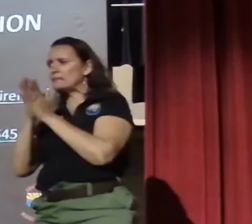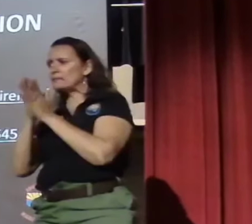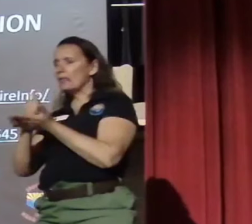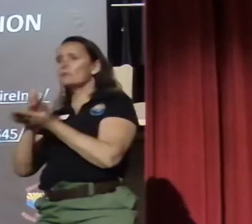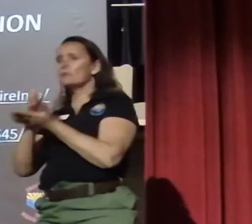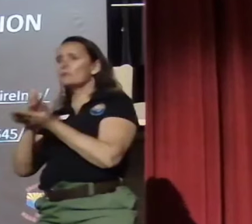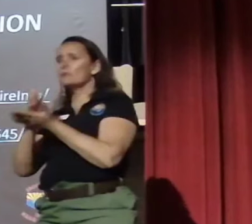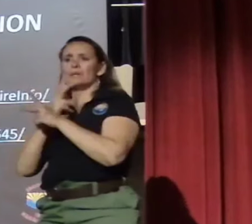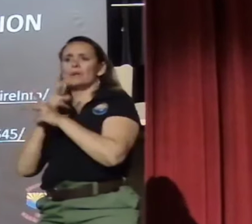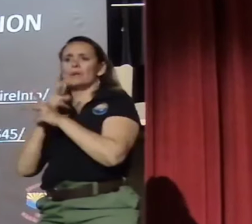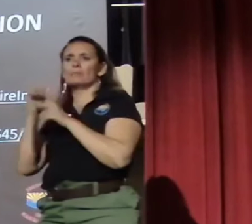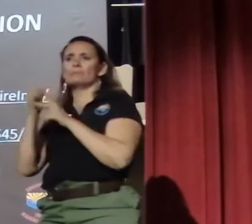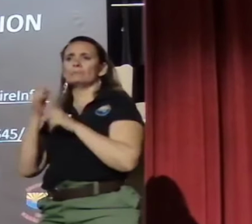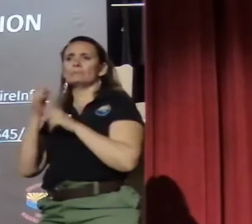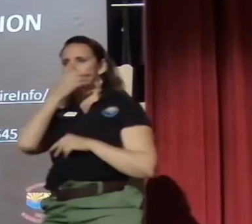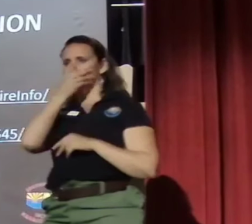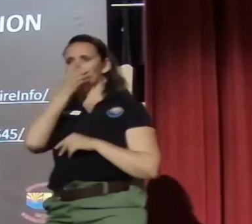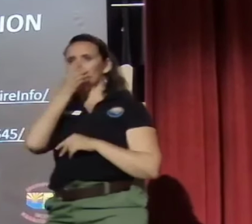get that to you.